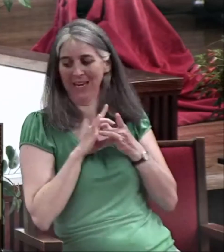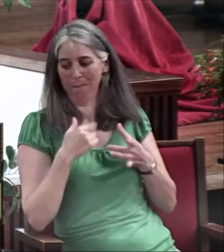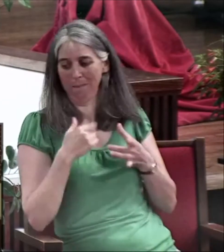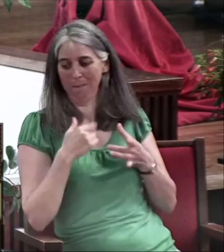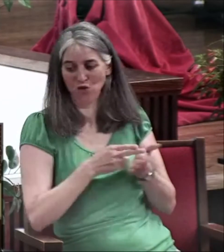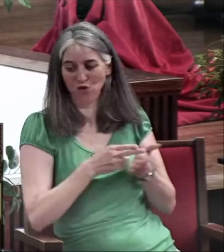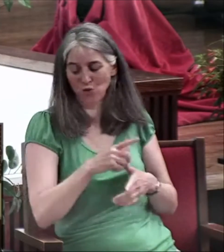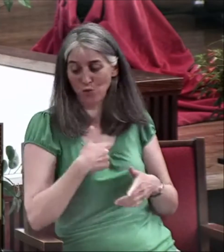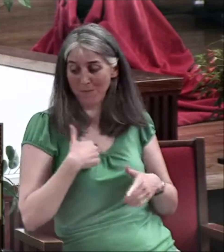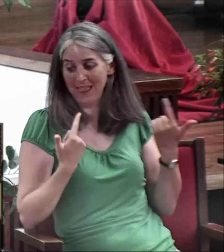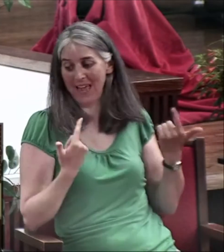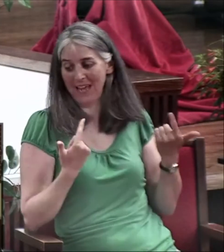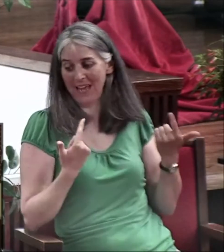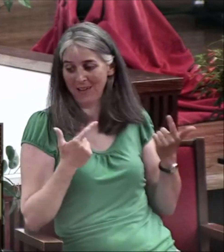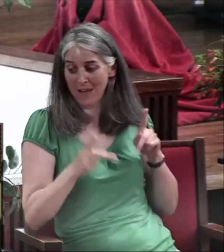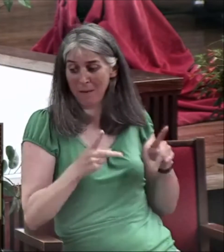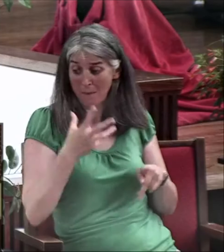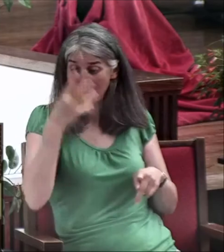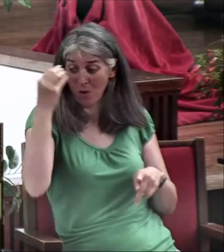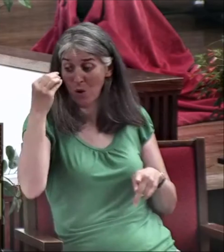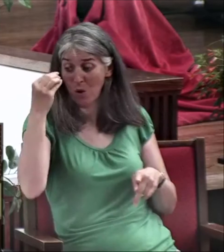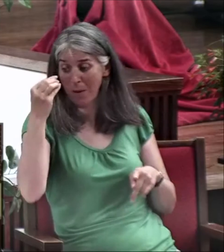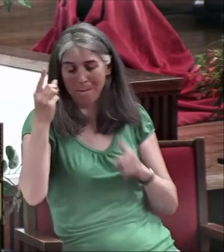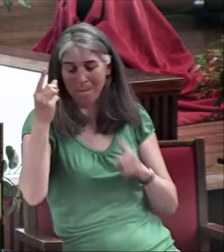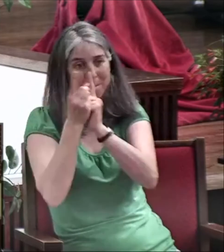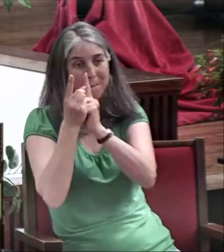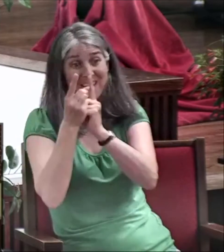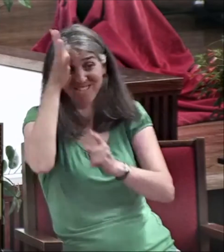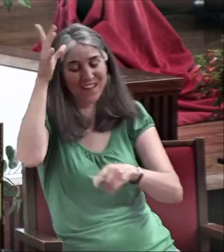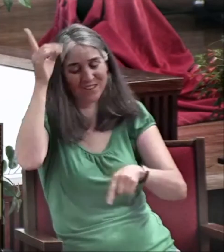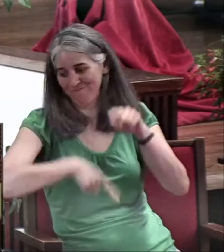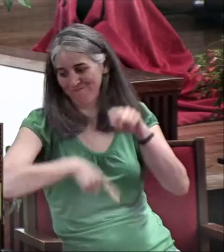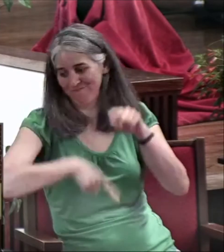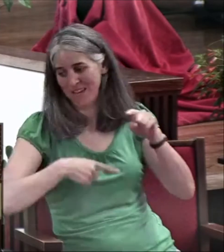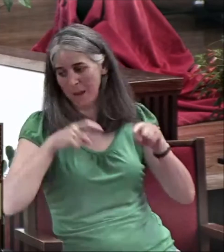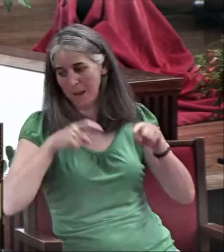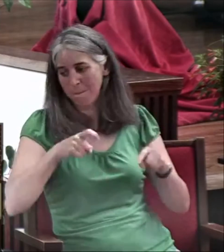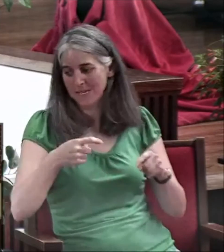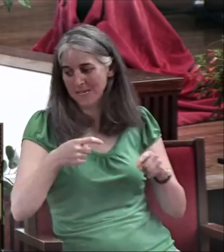one comes to the Father except through me."